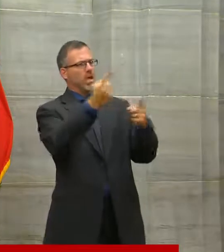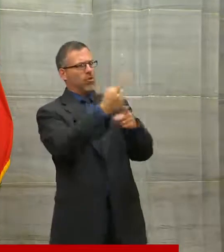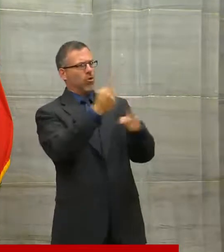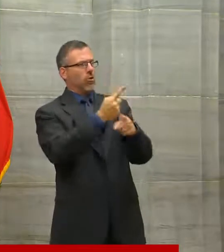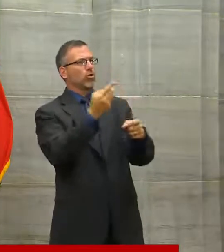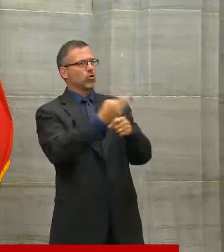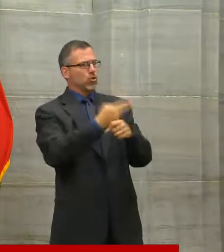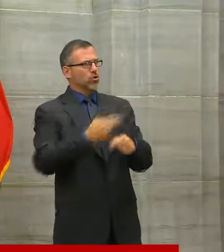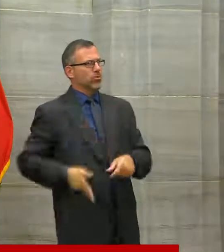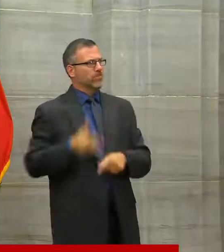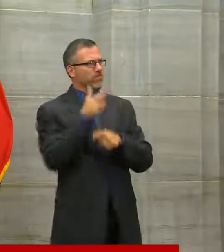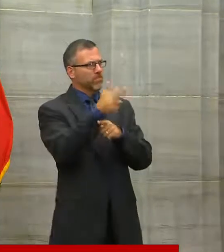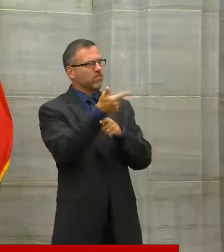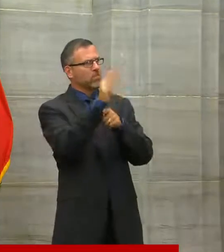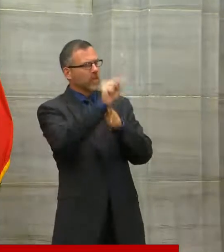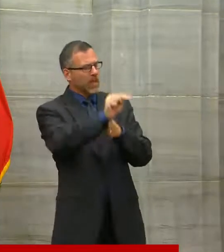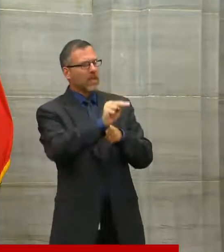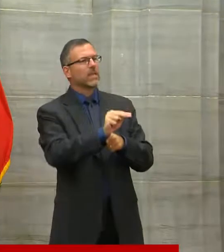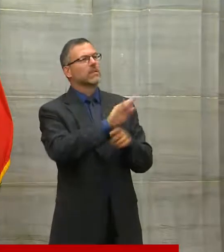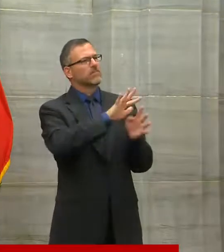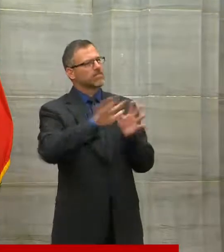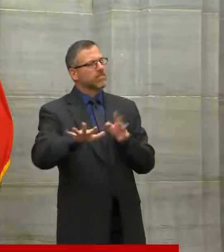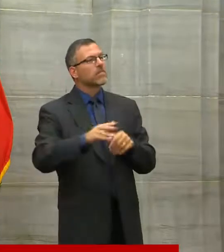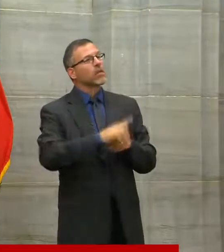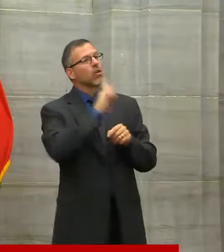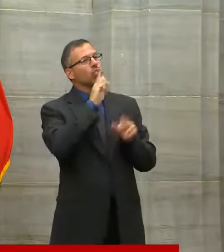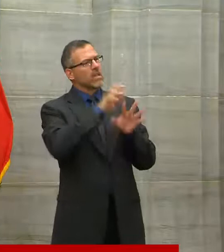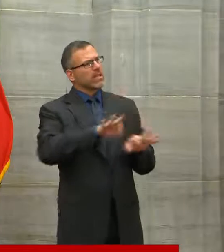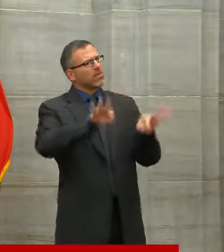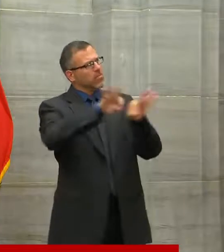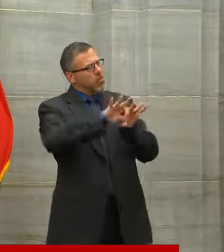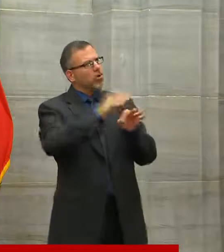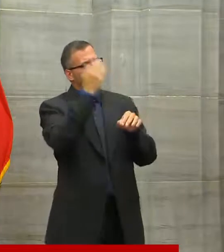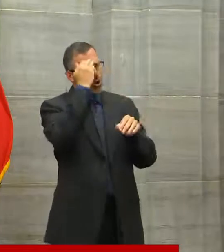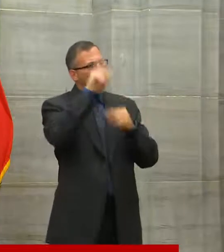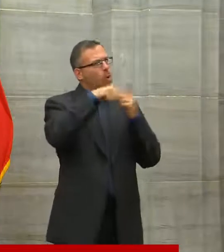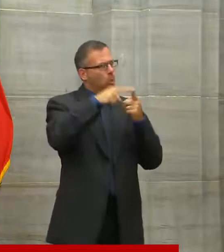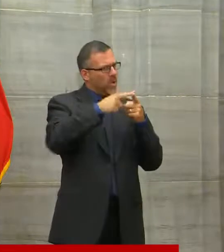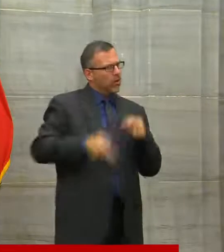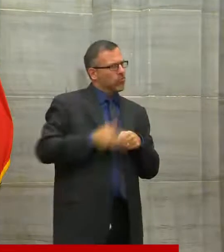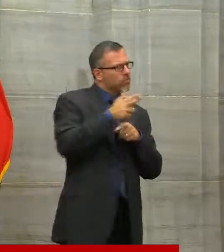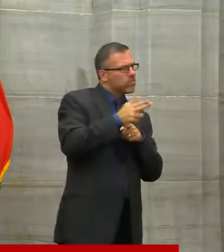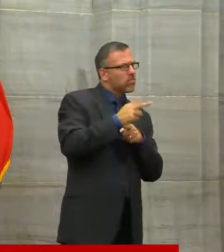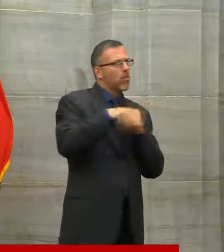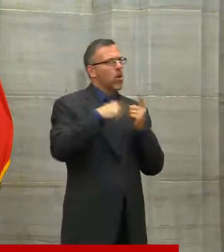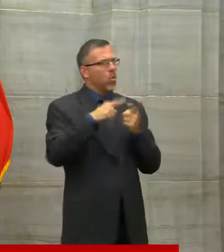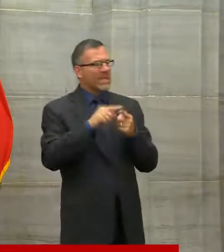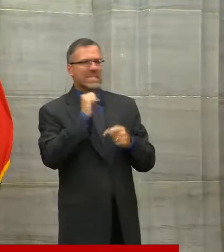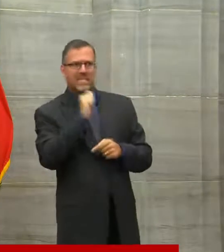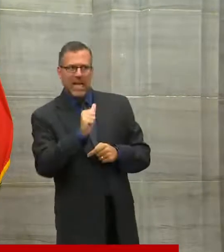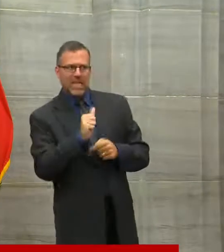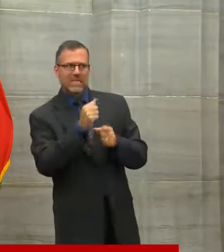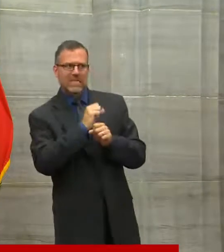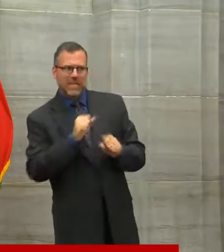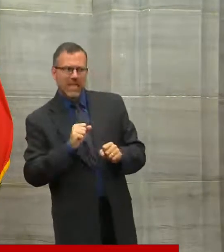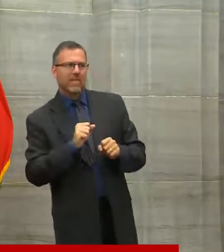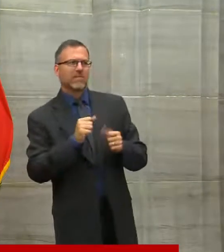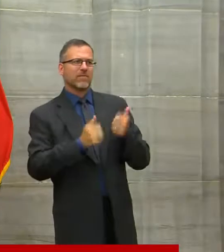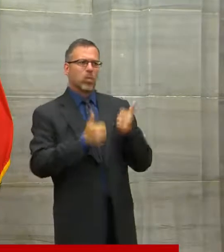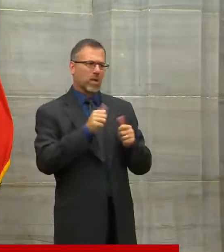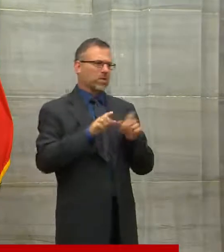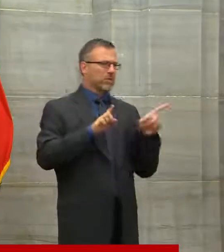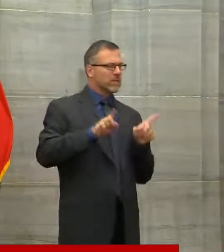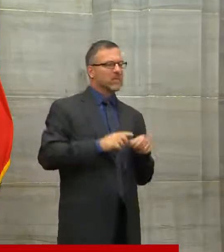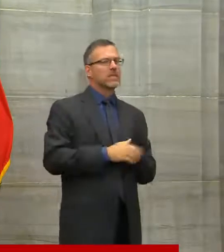agency and the communities that they serve utilize best practices from training within the context of their work. Use of